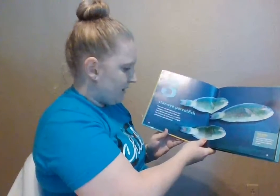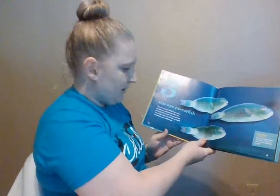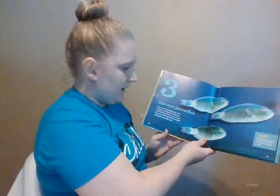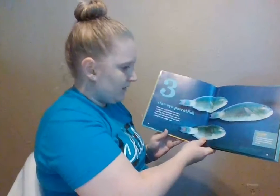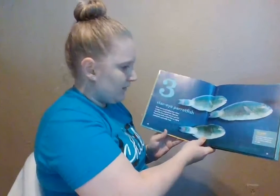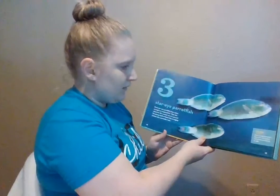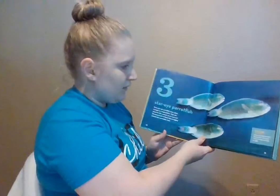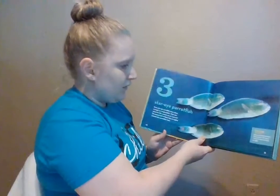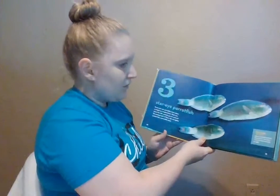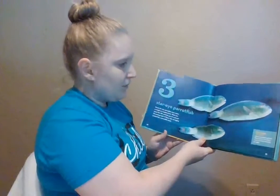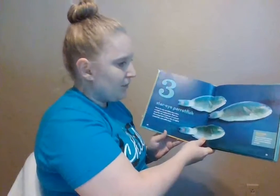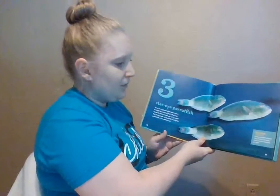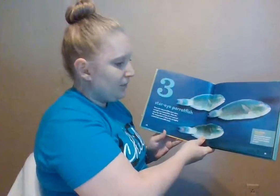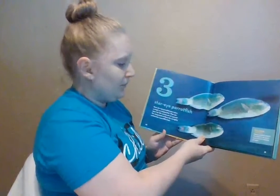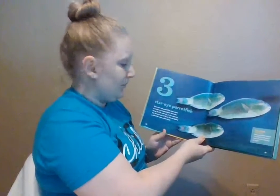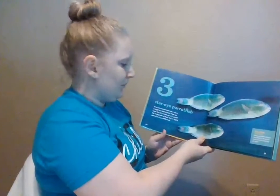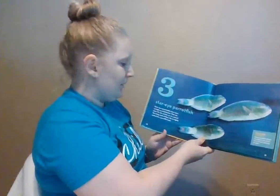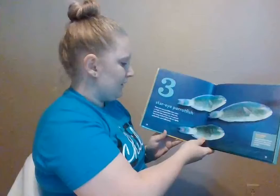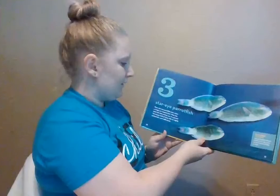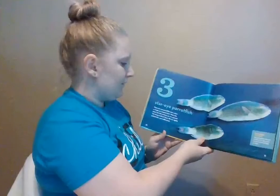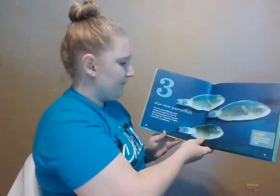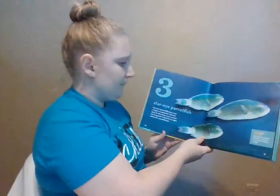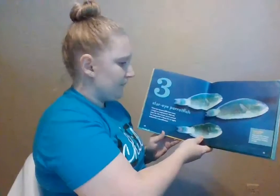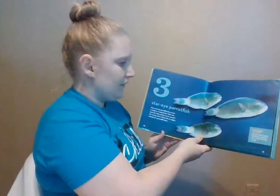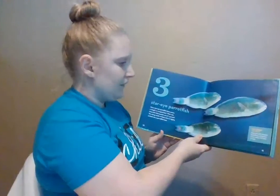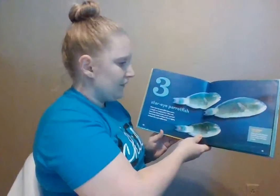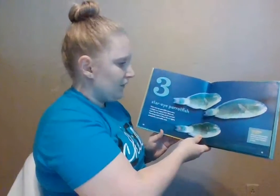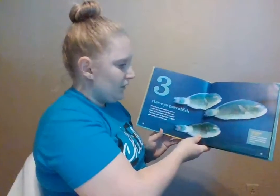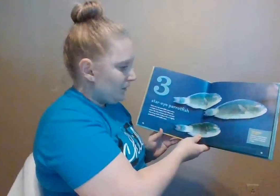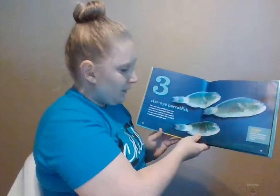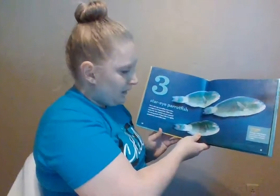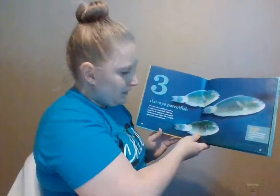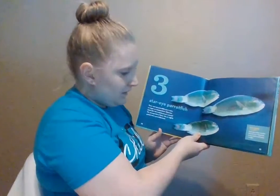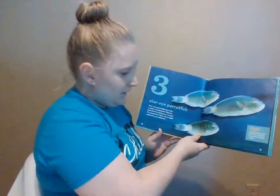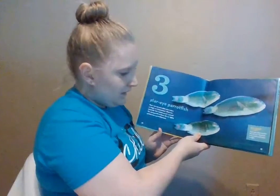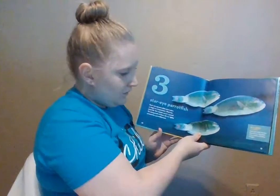parrot? Ooh. What do you think? What